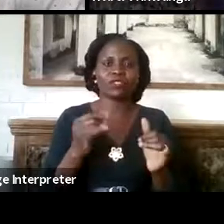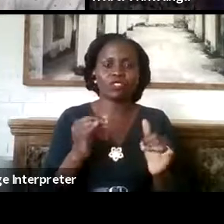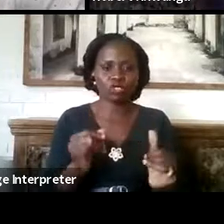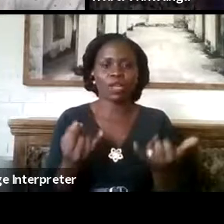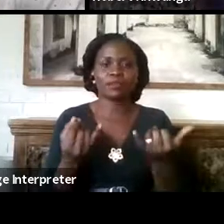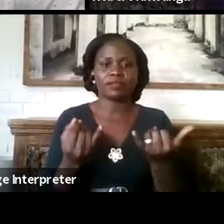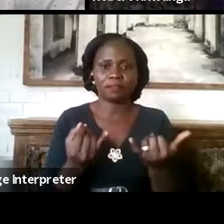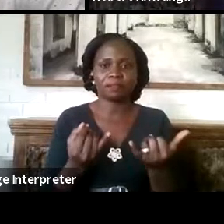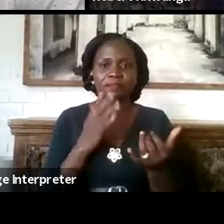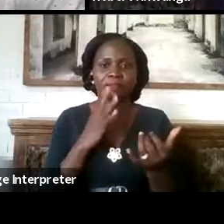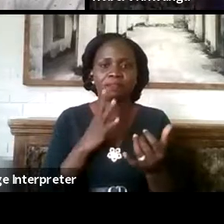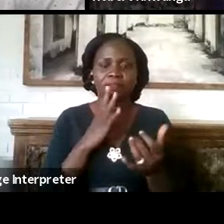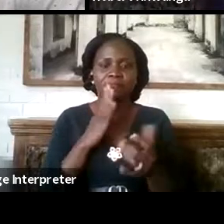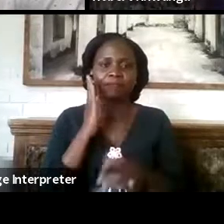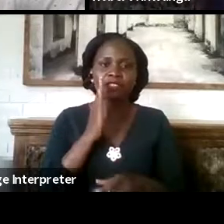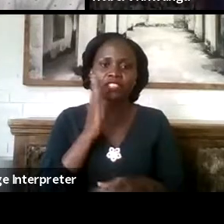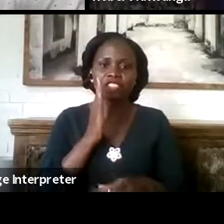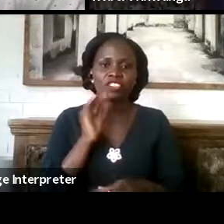get